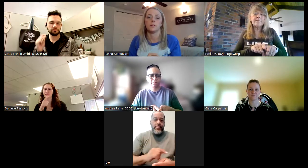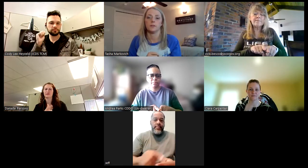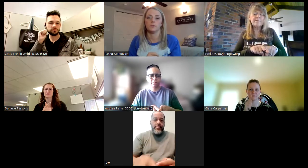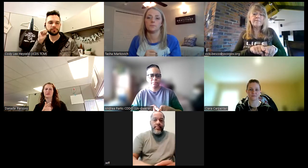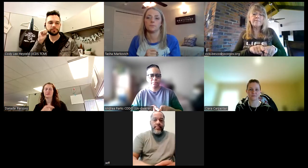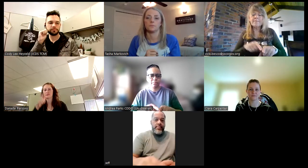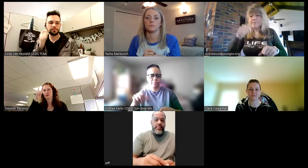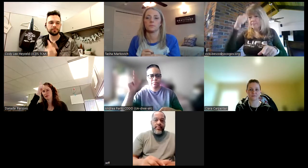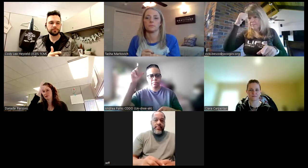brother,